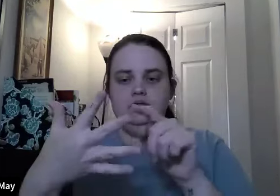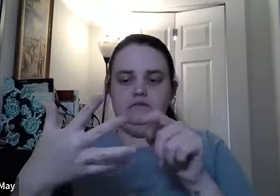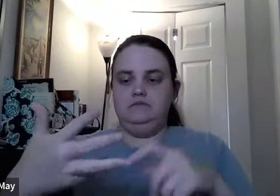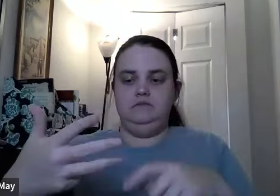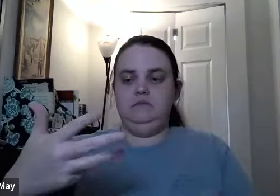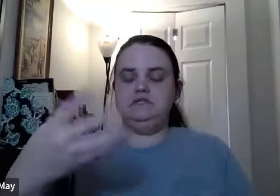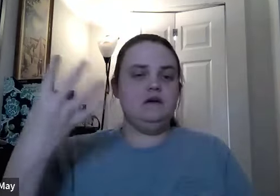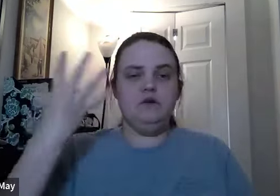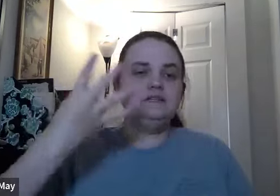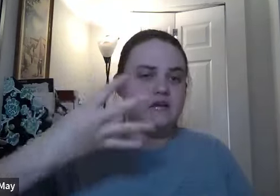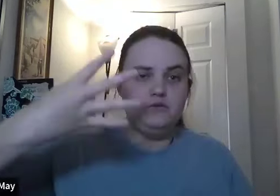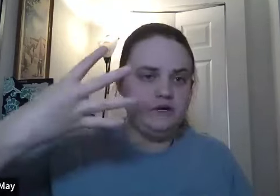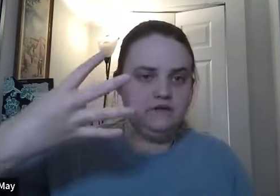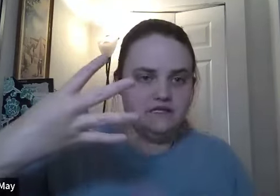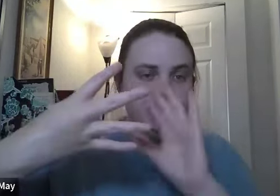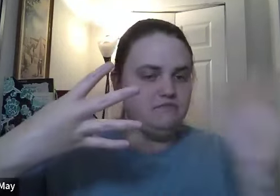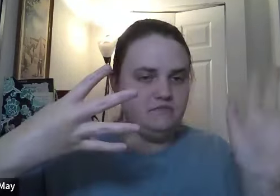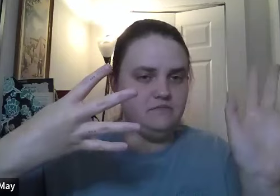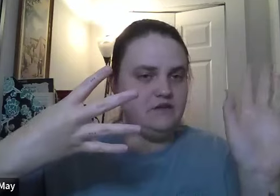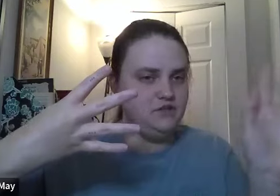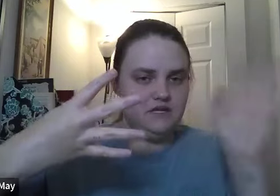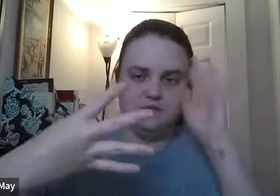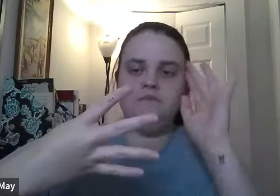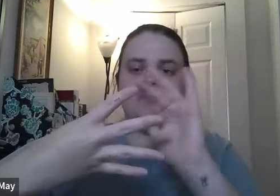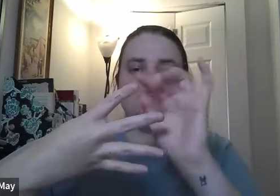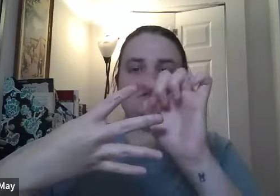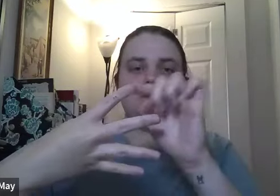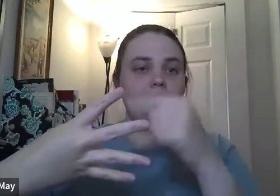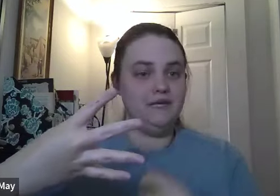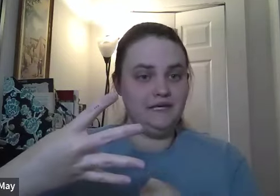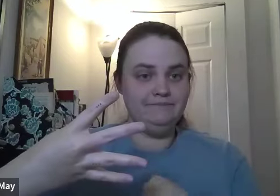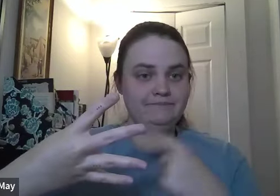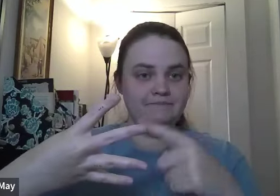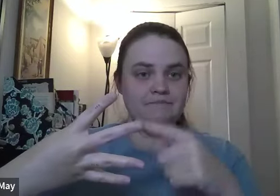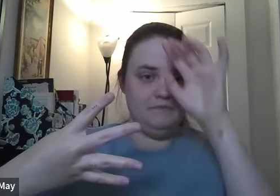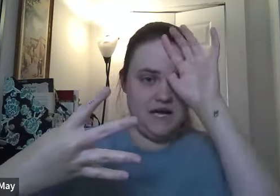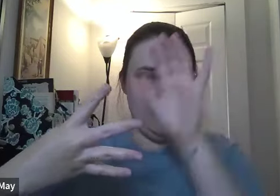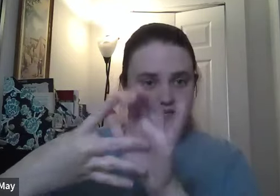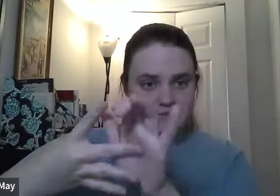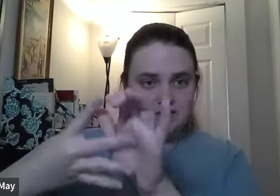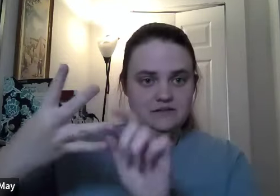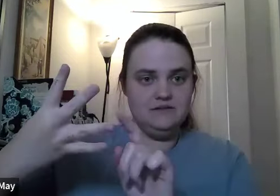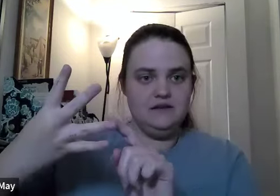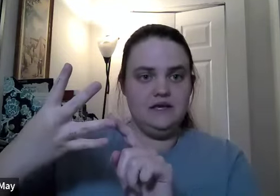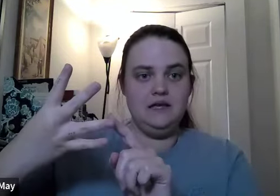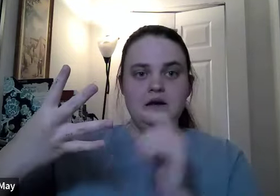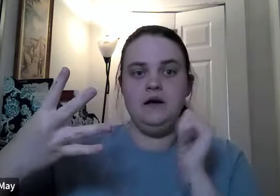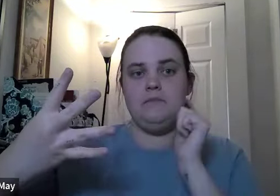then let's say I had 4 kids. Let's say I have 2 kids. So I'd go me, my husband, then